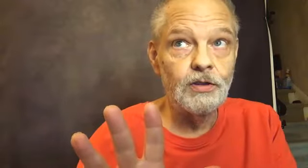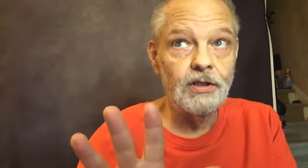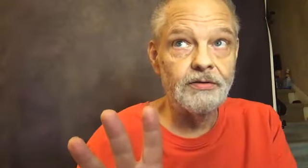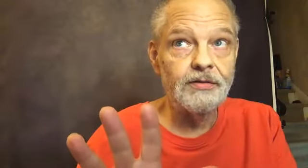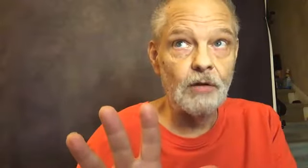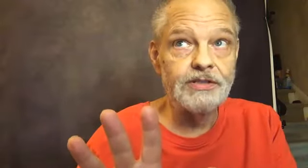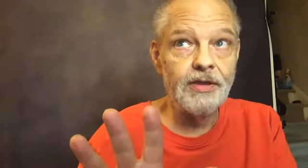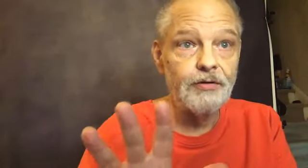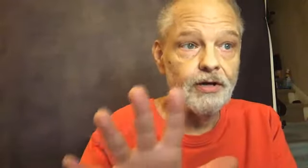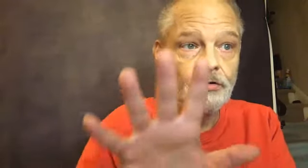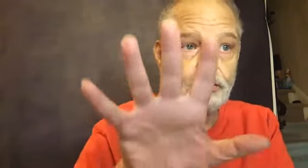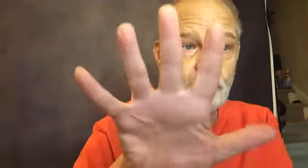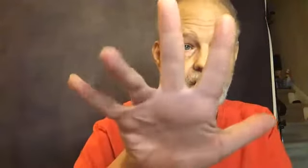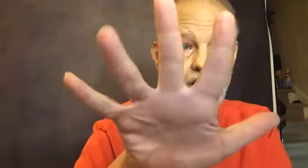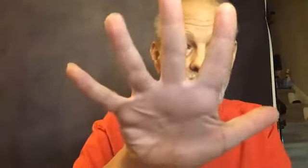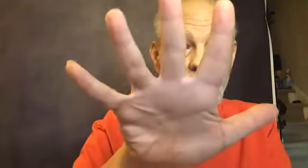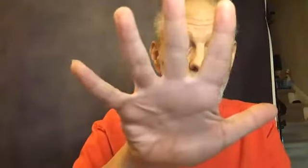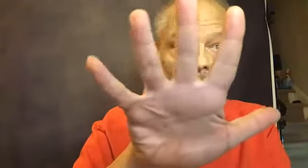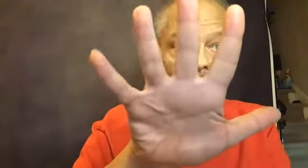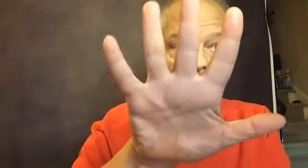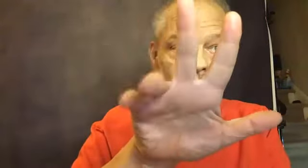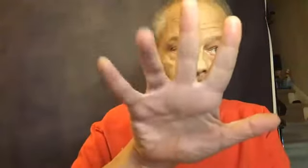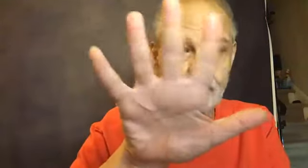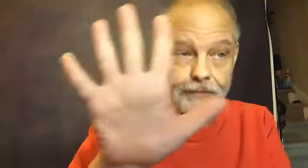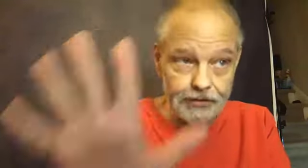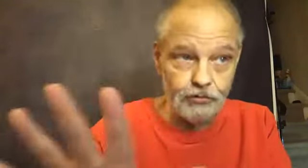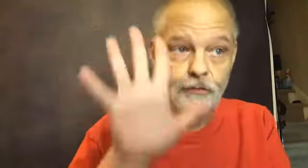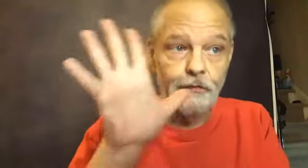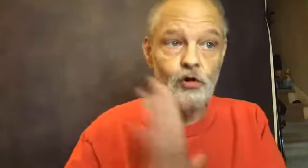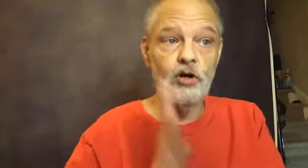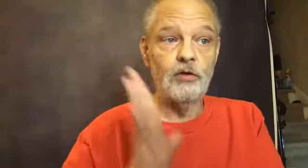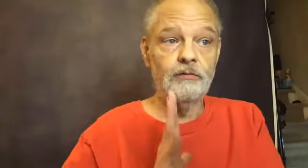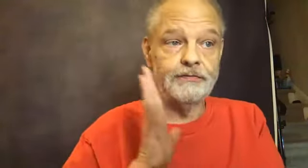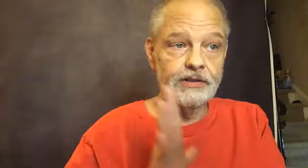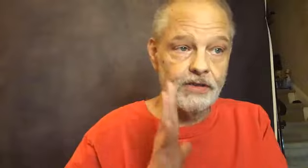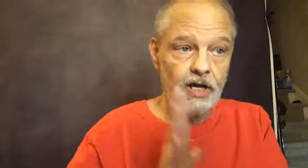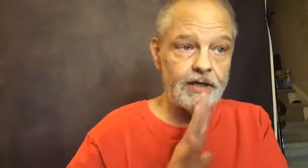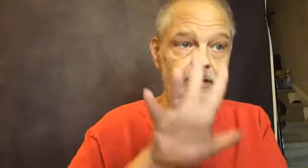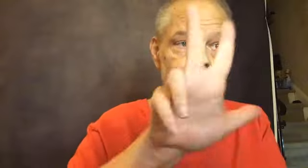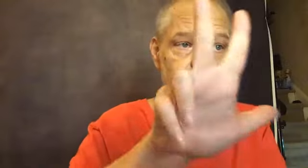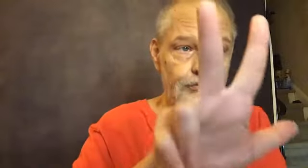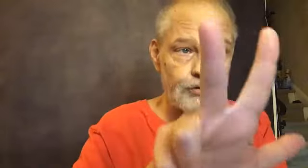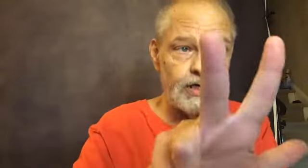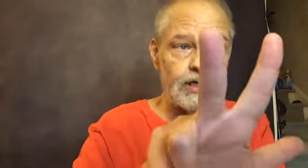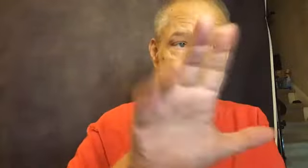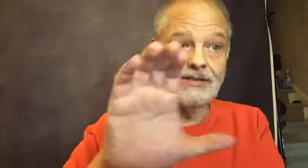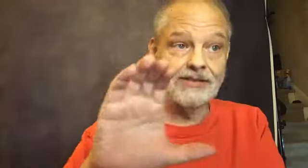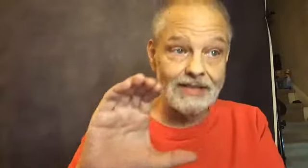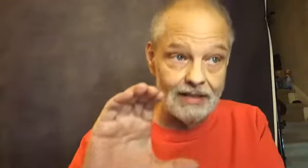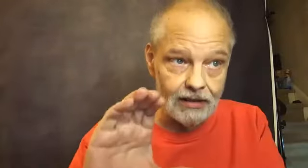with, I would say 300 on, the official formal sign is